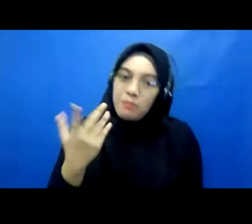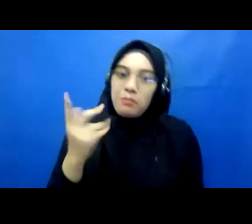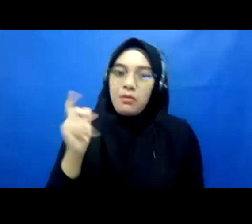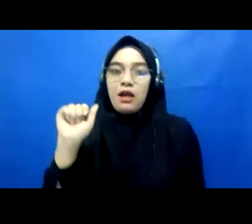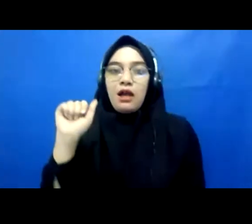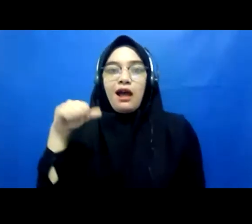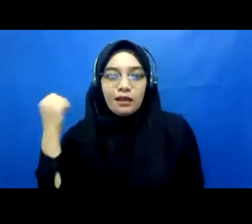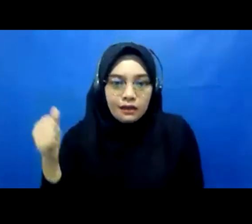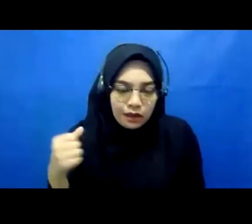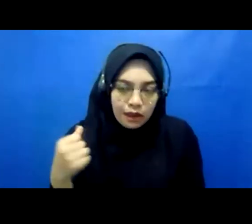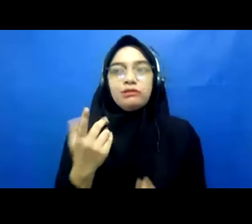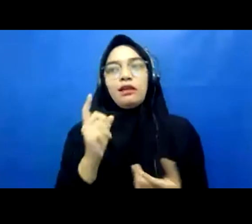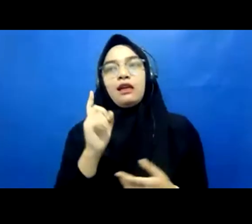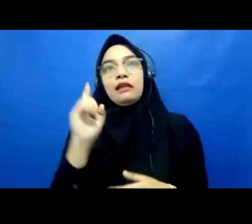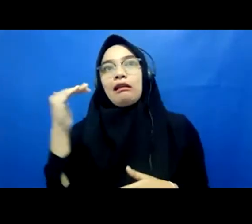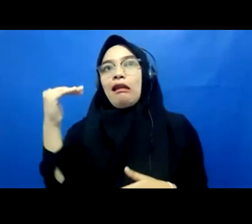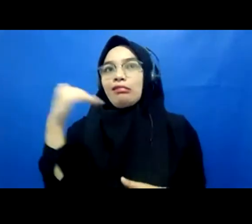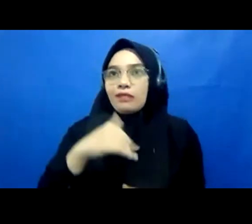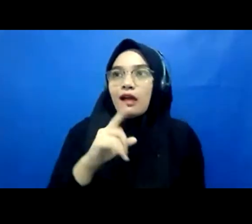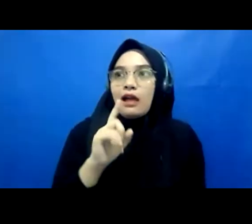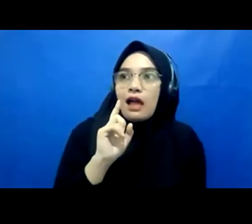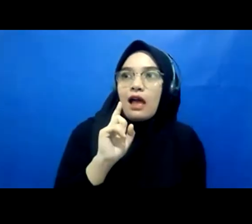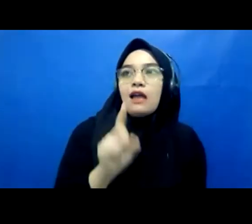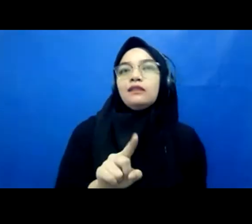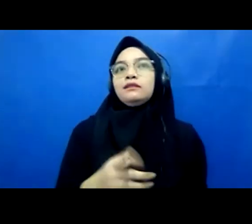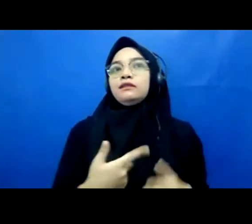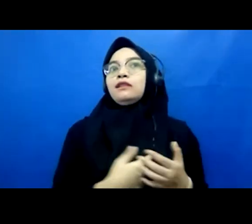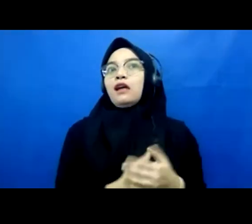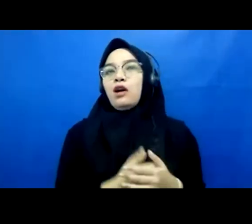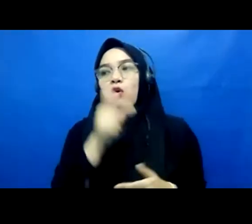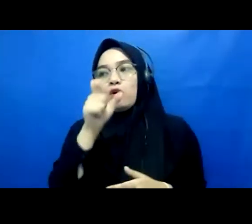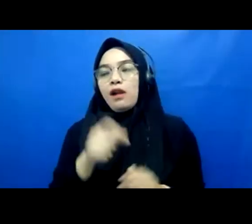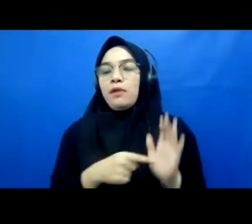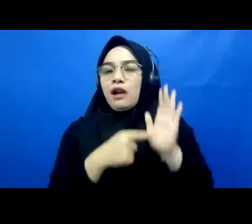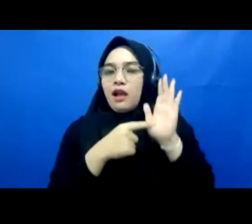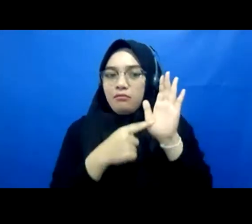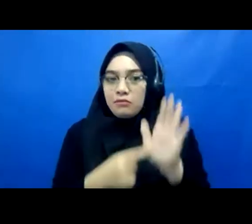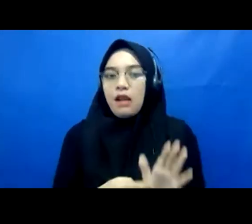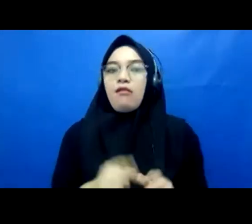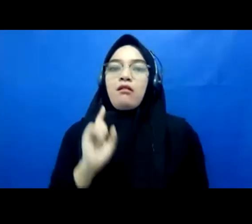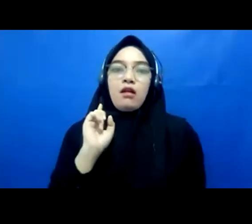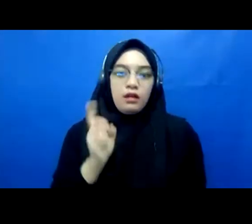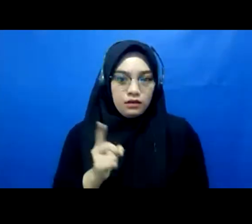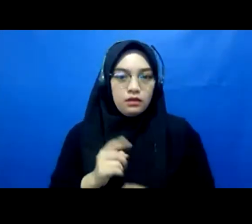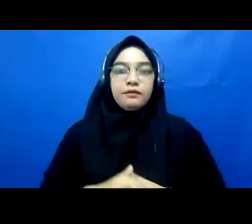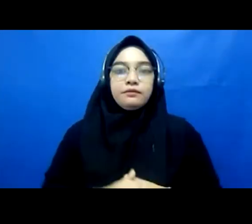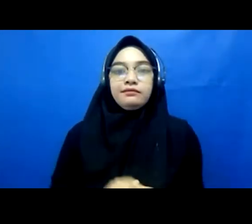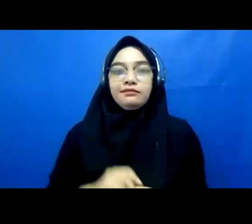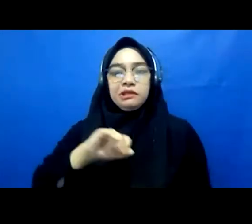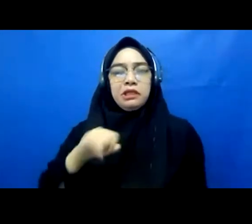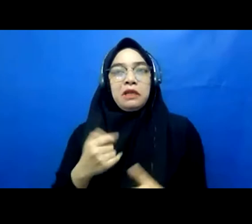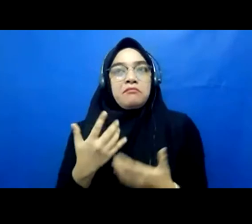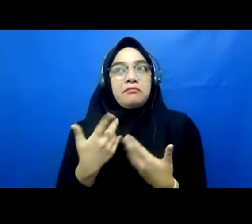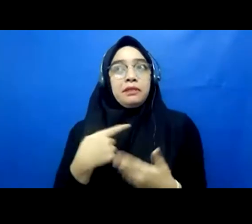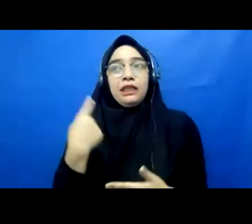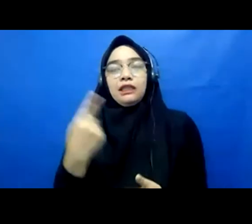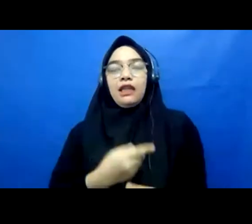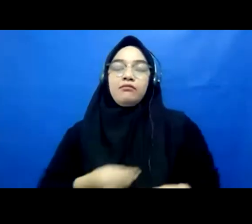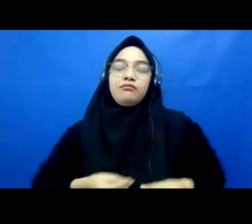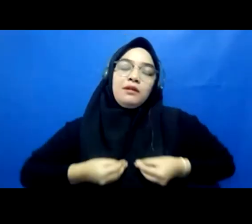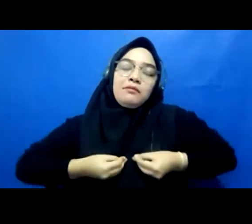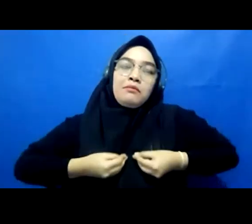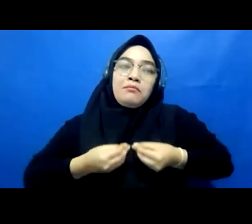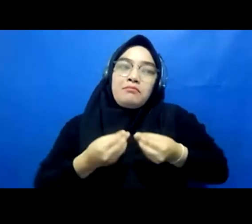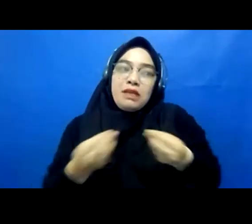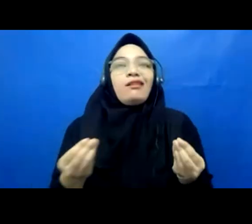really good for the floor for them to explore where they want to be. And also we provide the access for that as